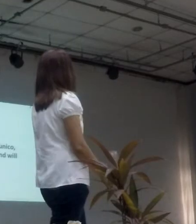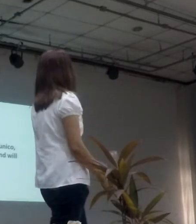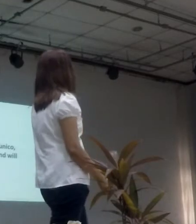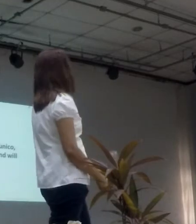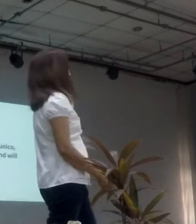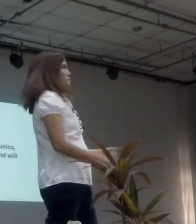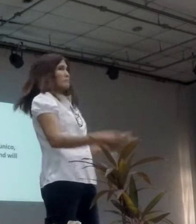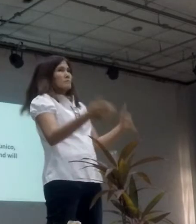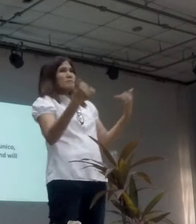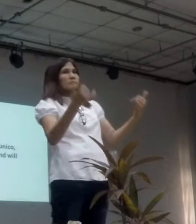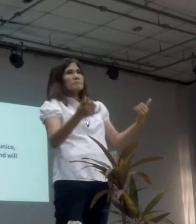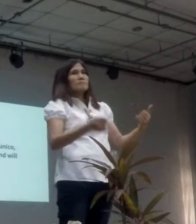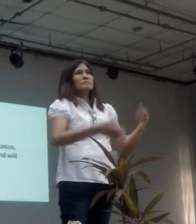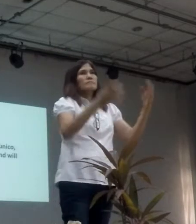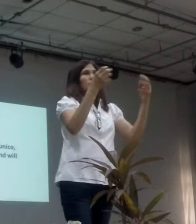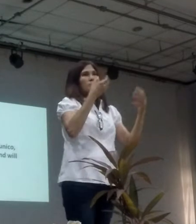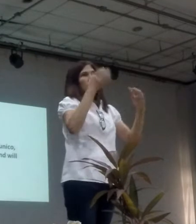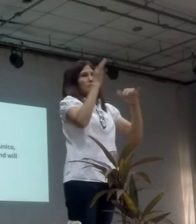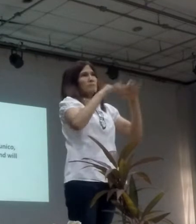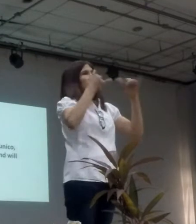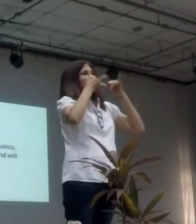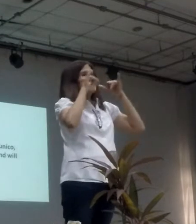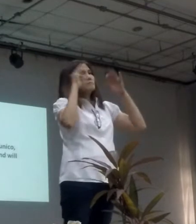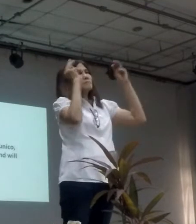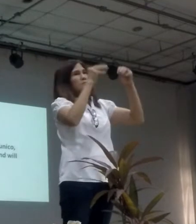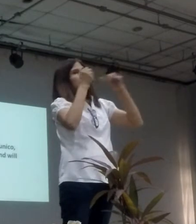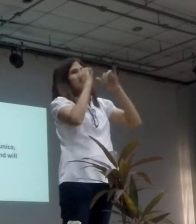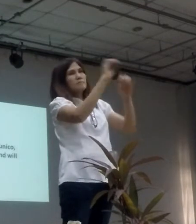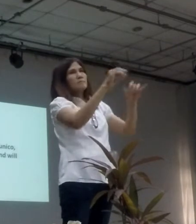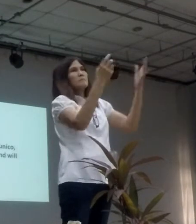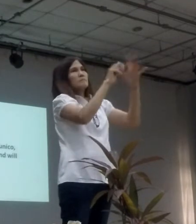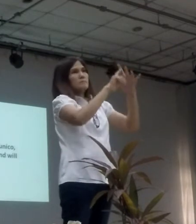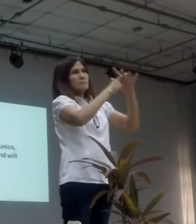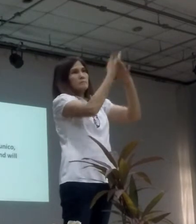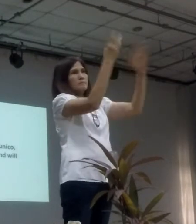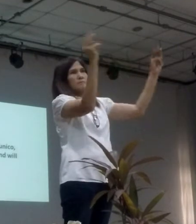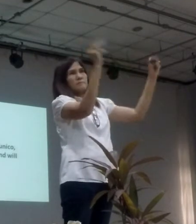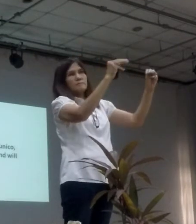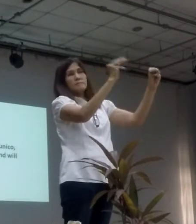Okay, I will now call the meeting to order. So we will start the meeting.